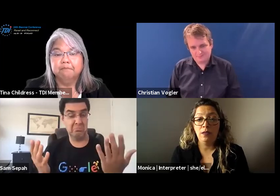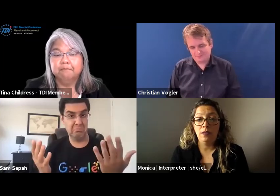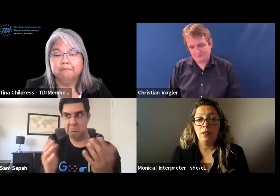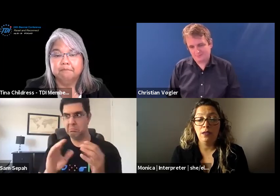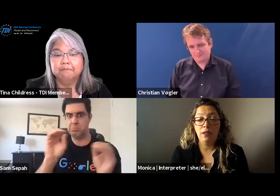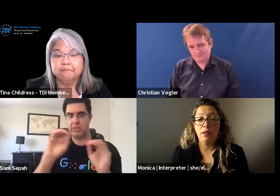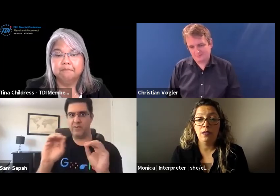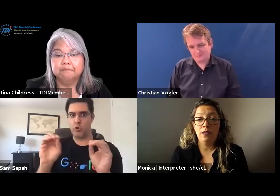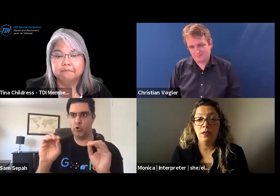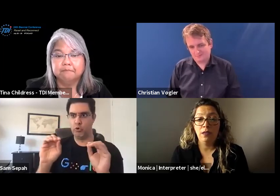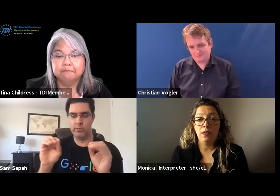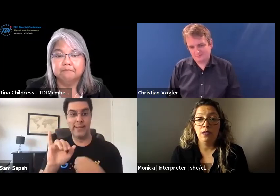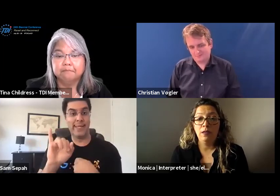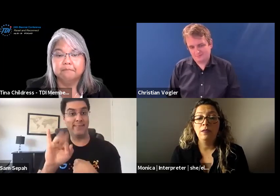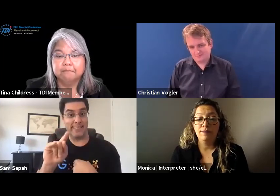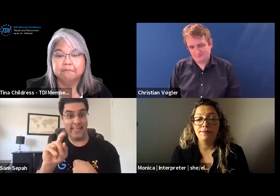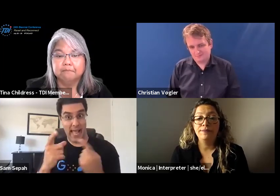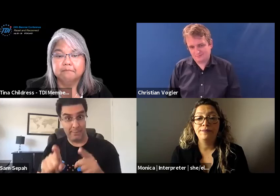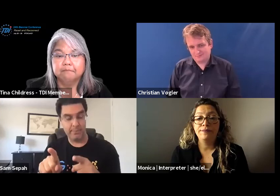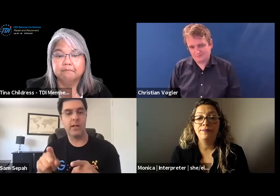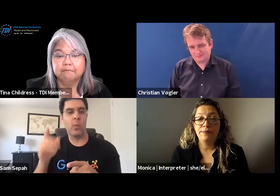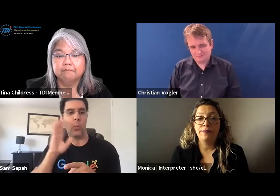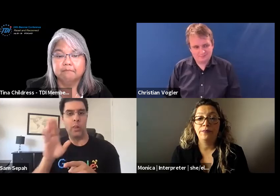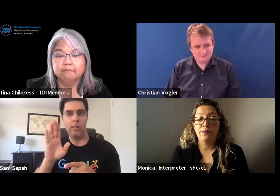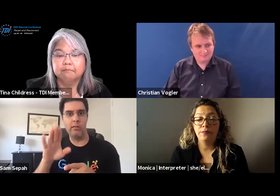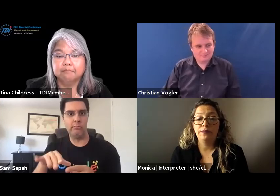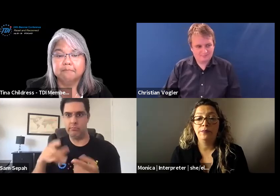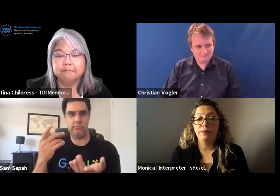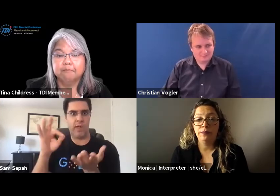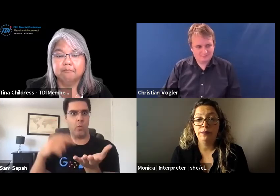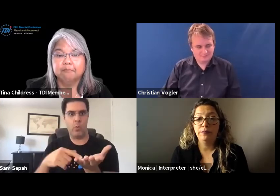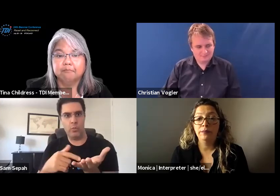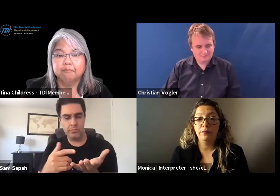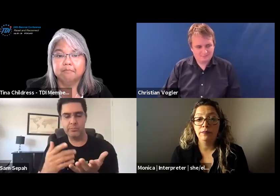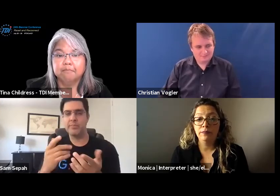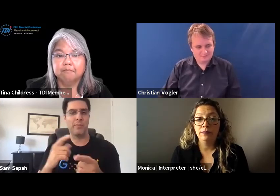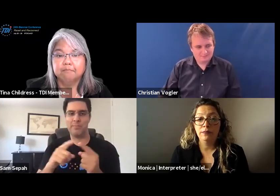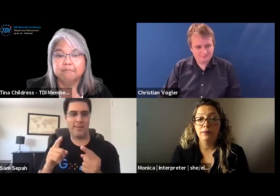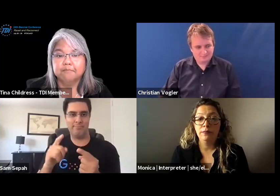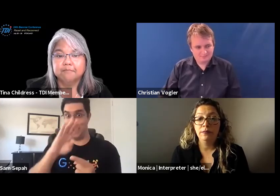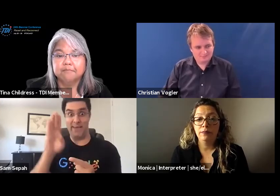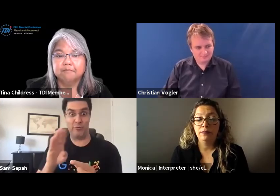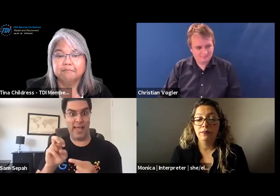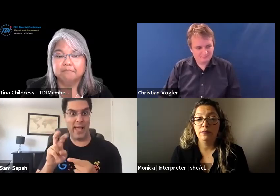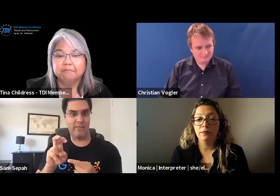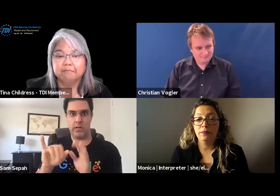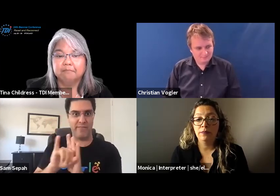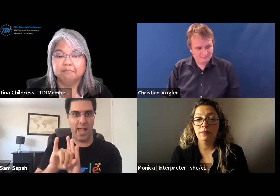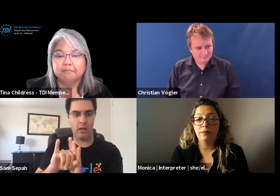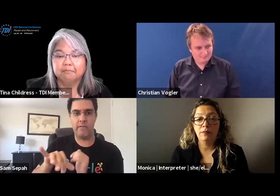those cases. And therefore, there's nothing. And if it does happen, and we do find it, it